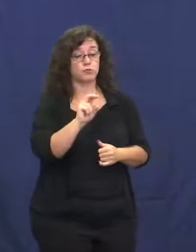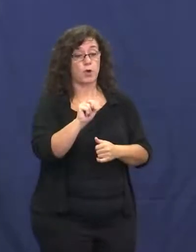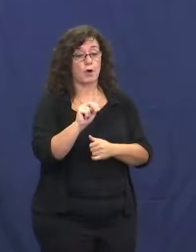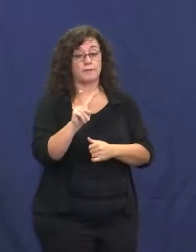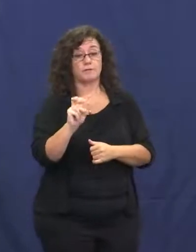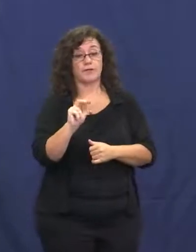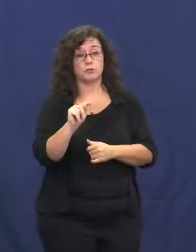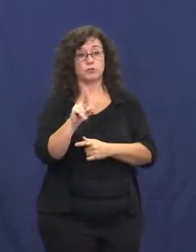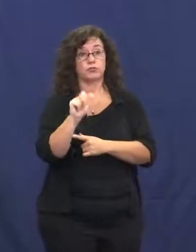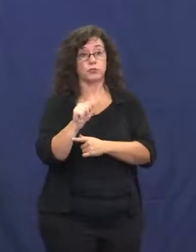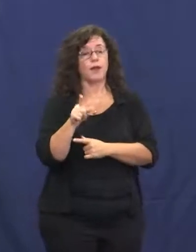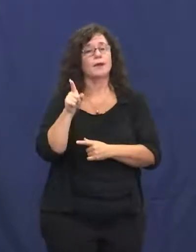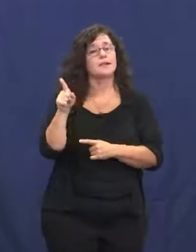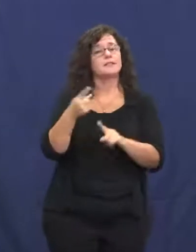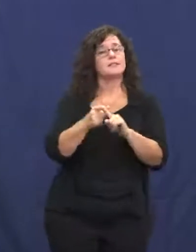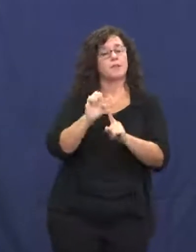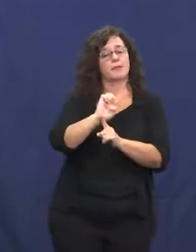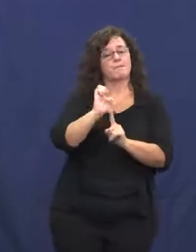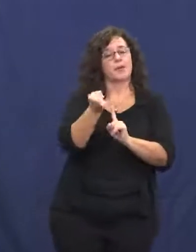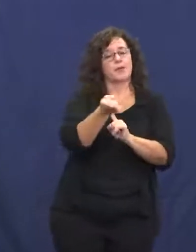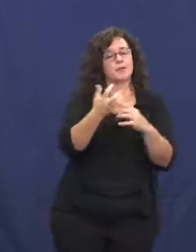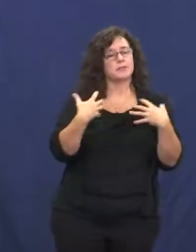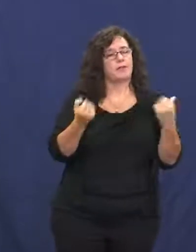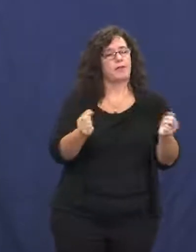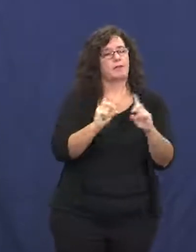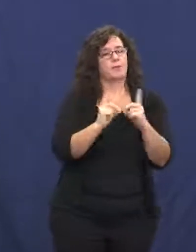our Environmental Health Department.